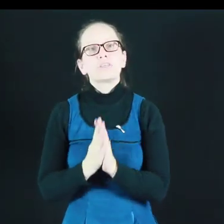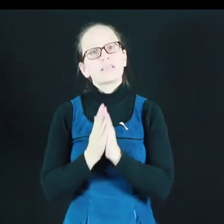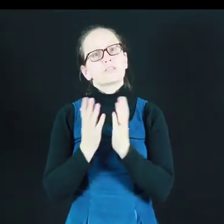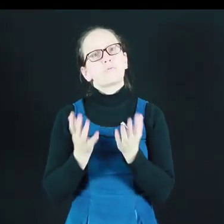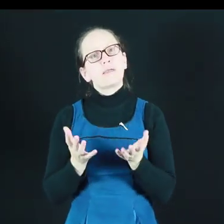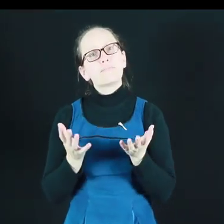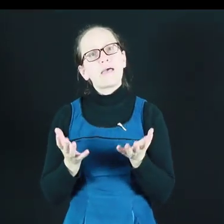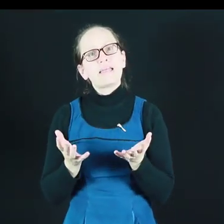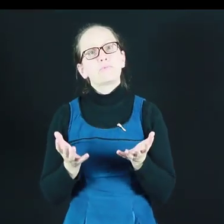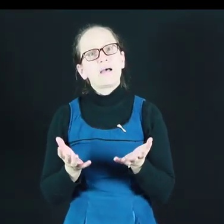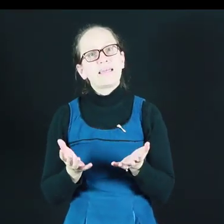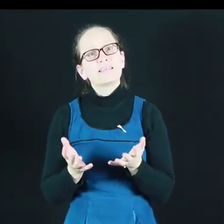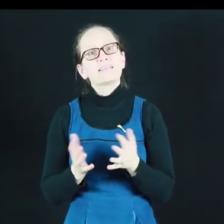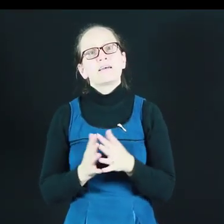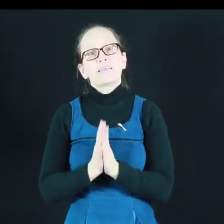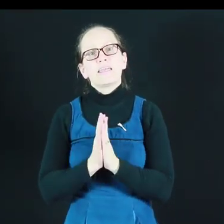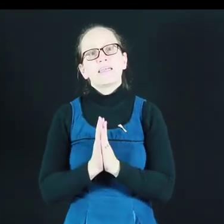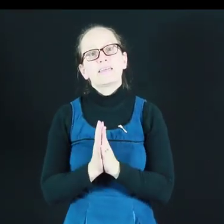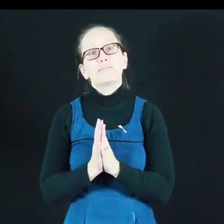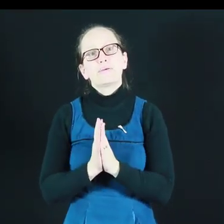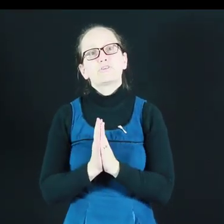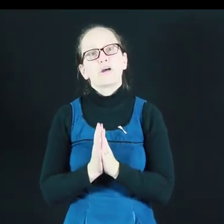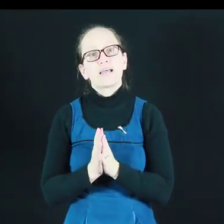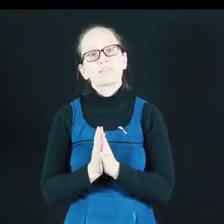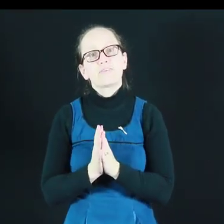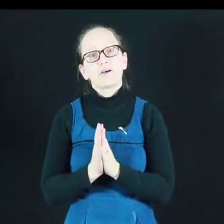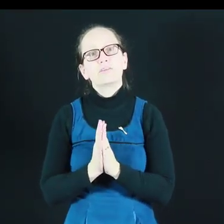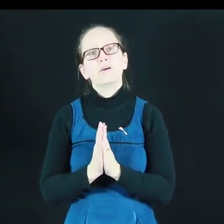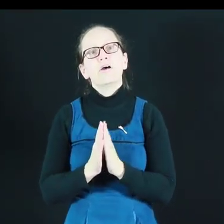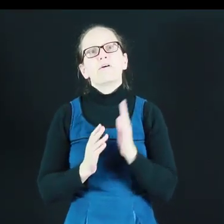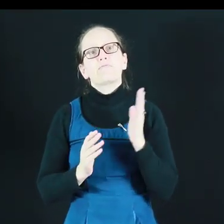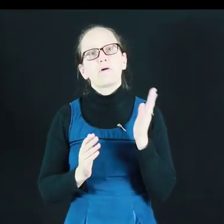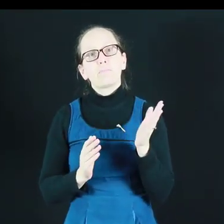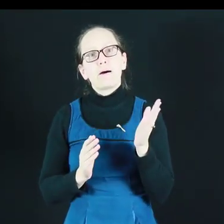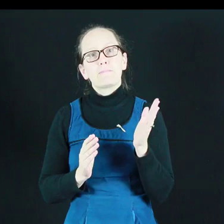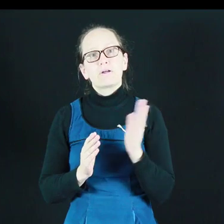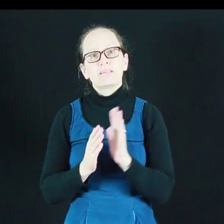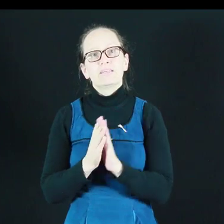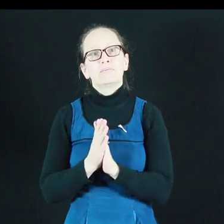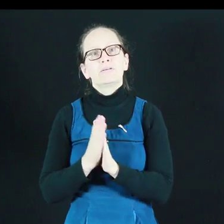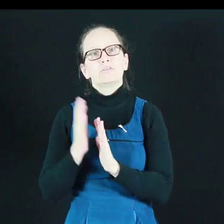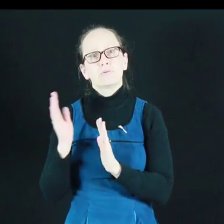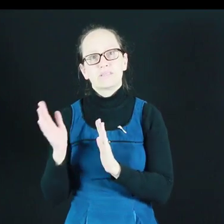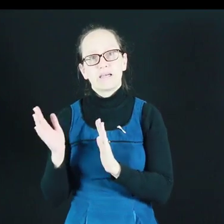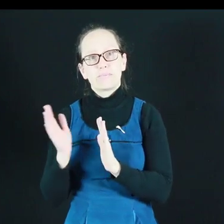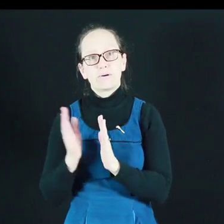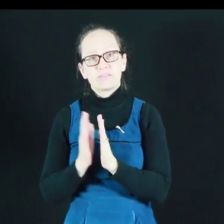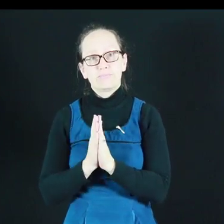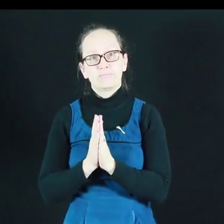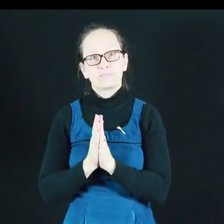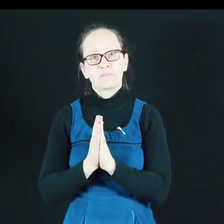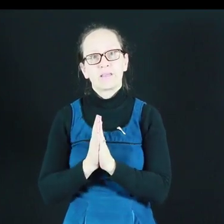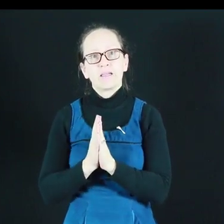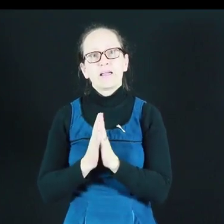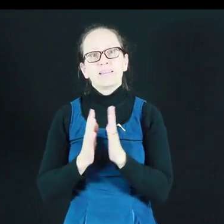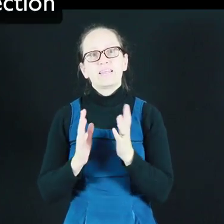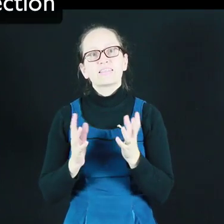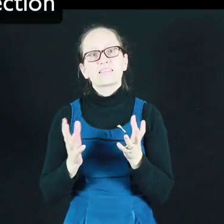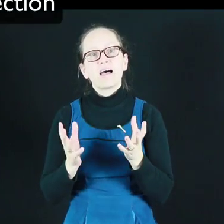So there's three main ways that heat can be transferred from one body to another body. Let's start